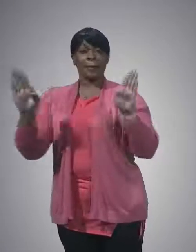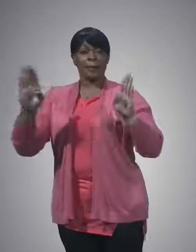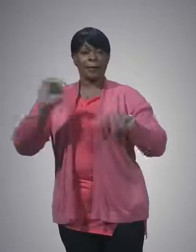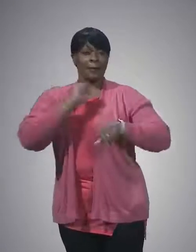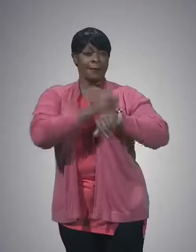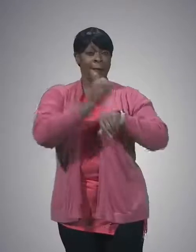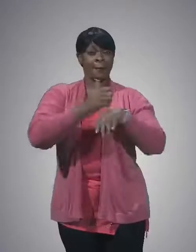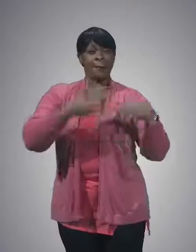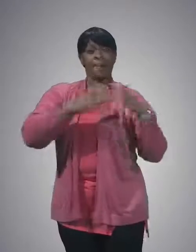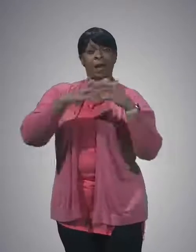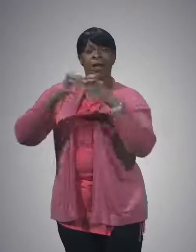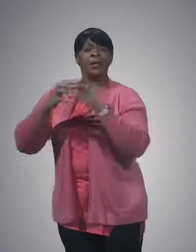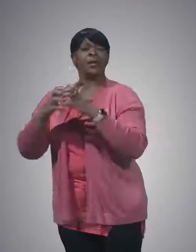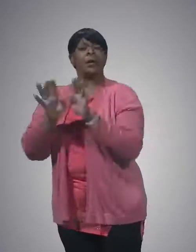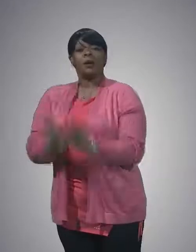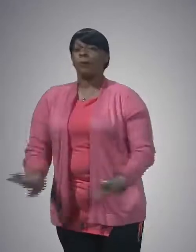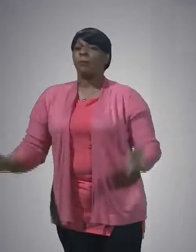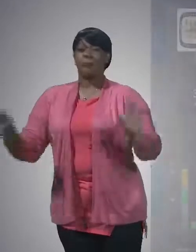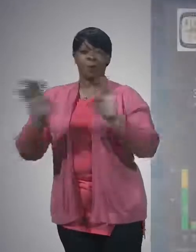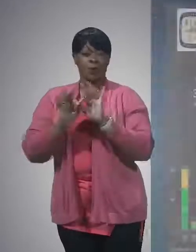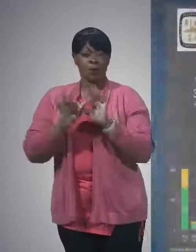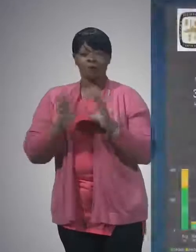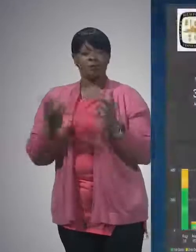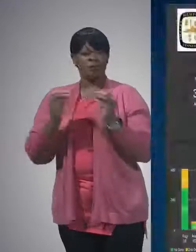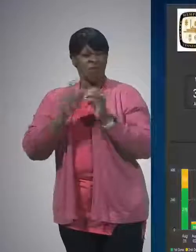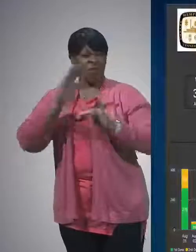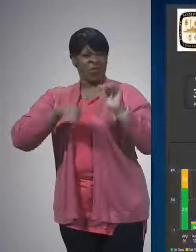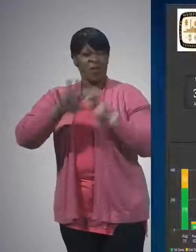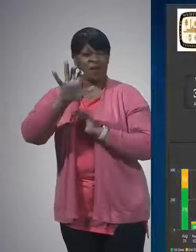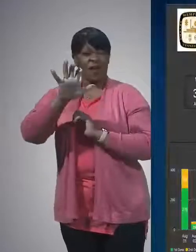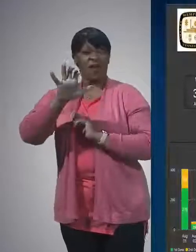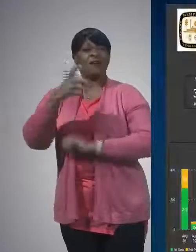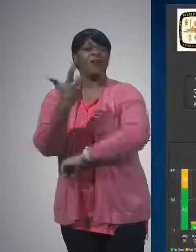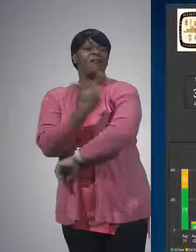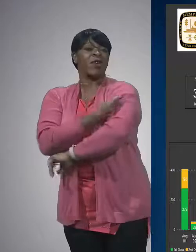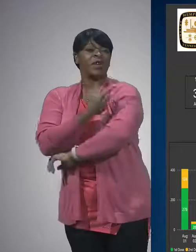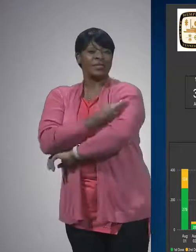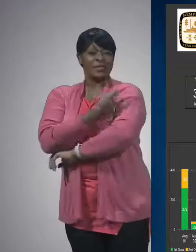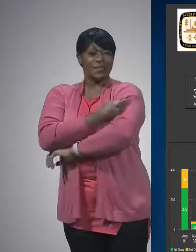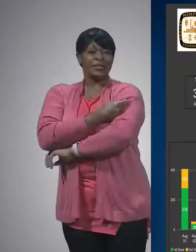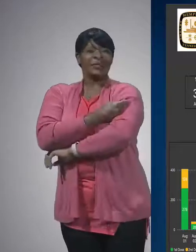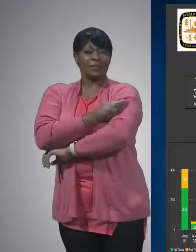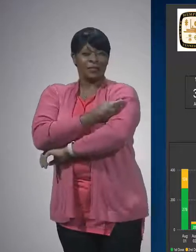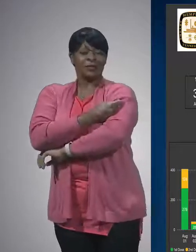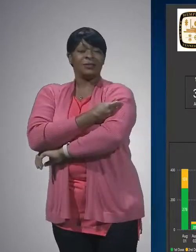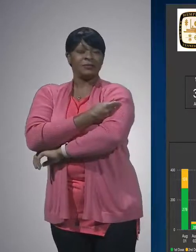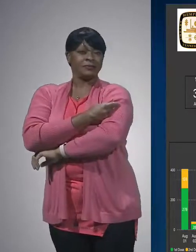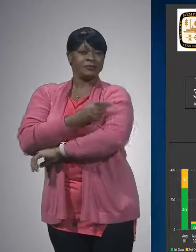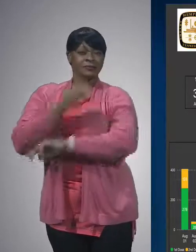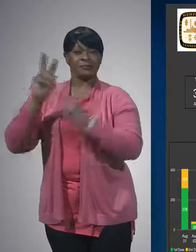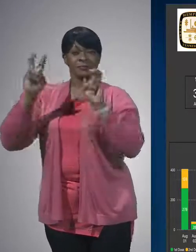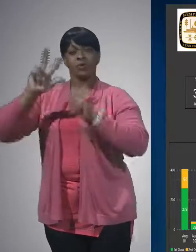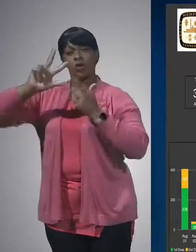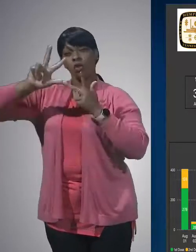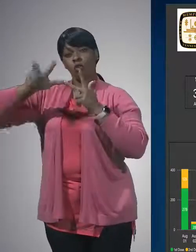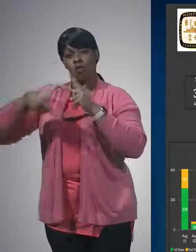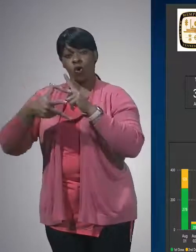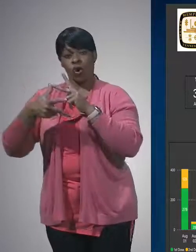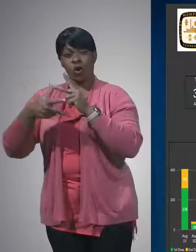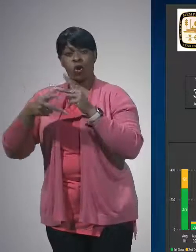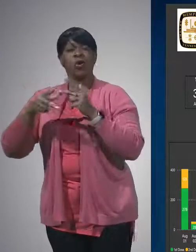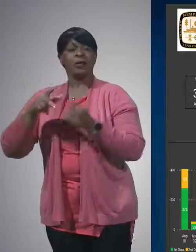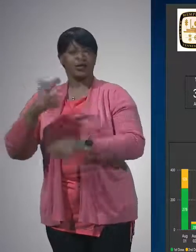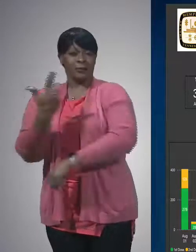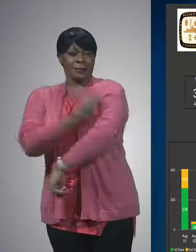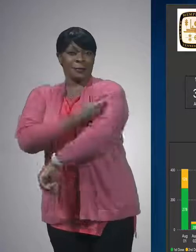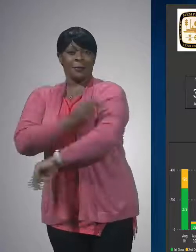pods. Importantly, that includes more than 500 vaccinations that would be considered a third dose for people